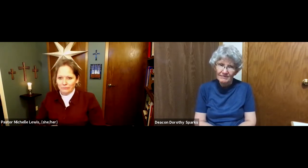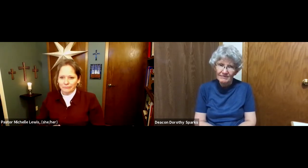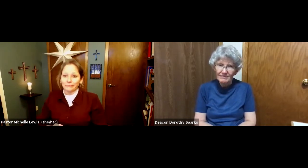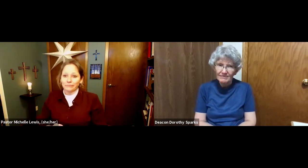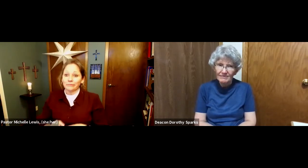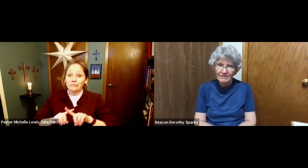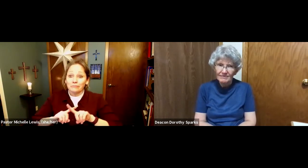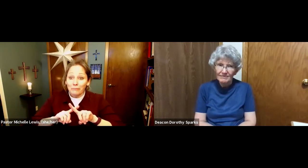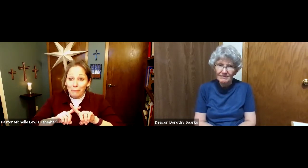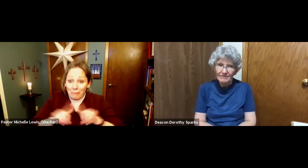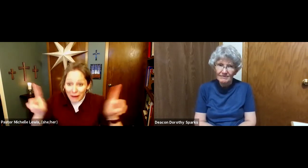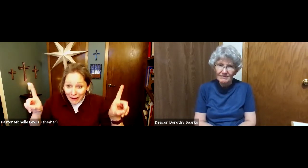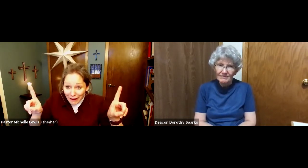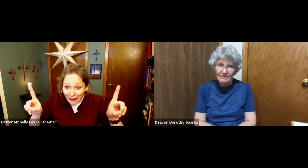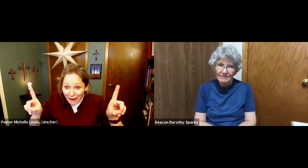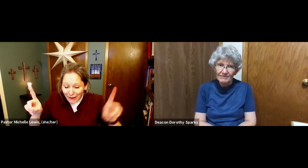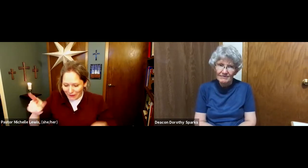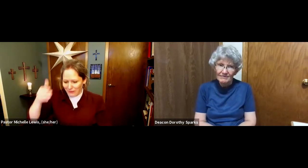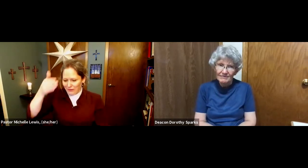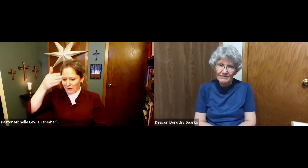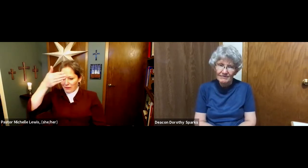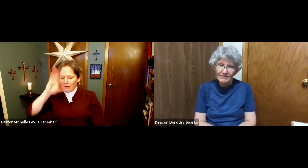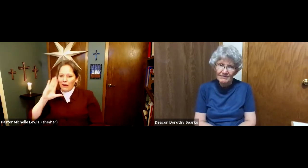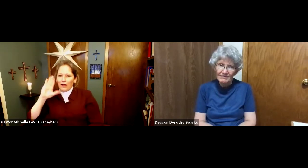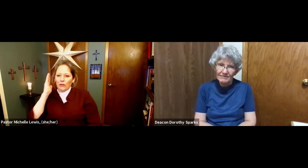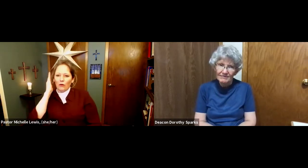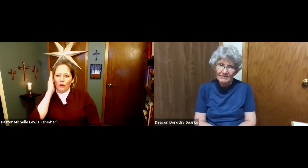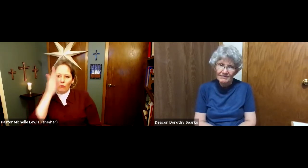They think that they have a handle on everything.